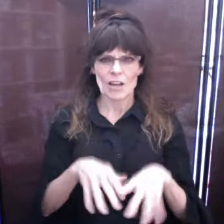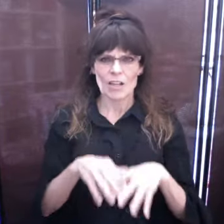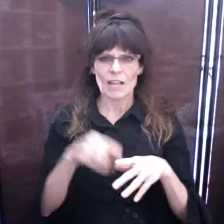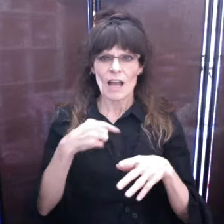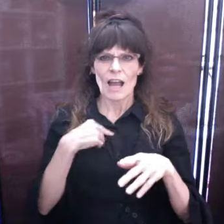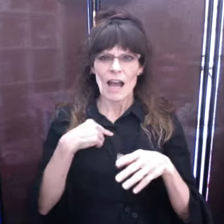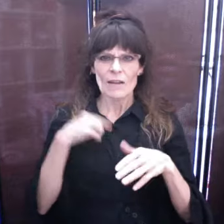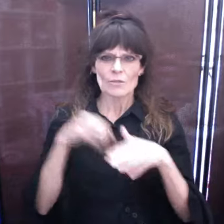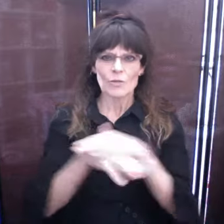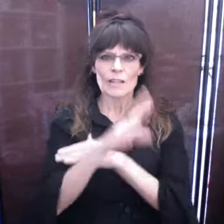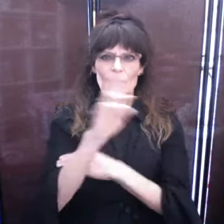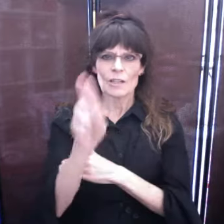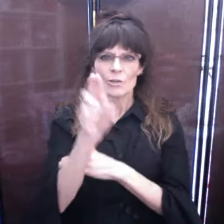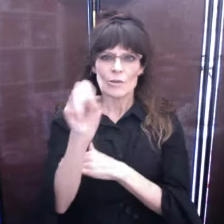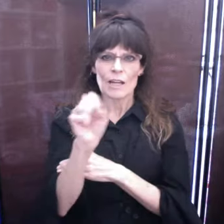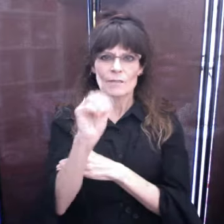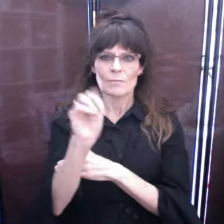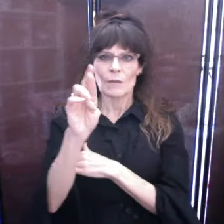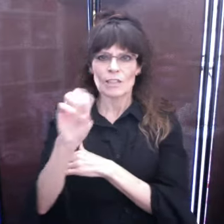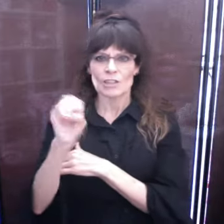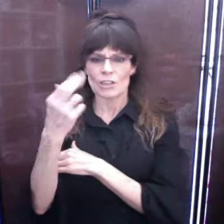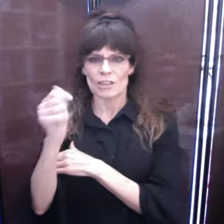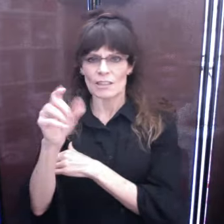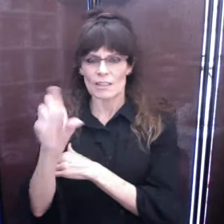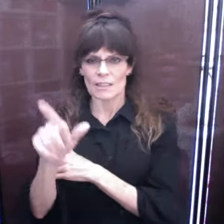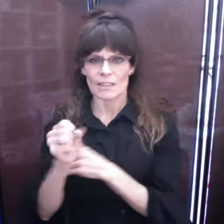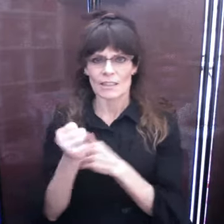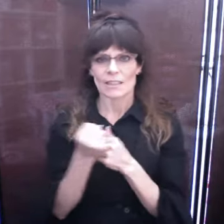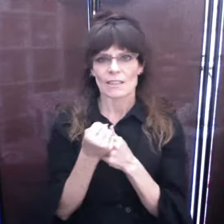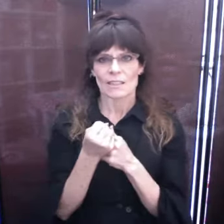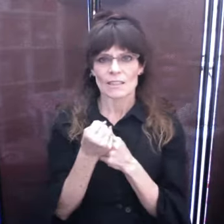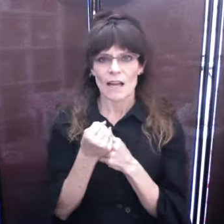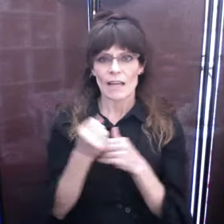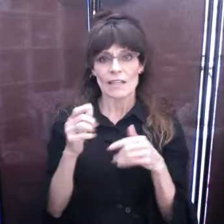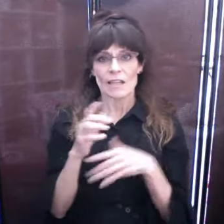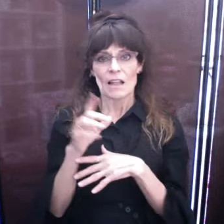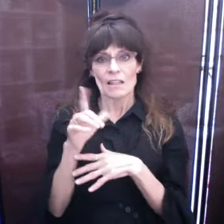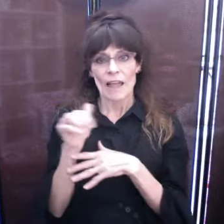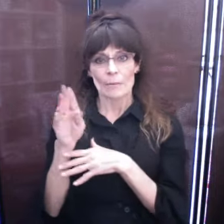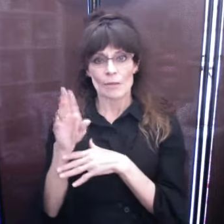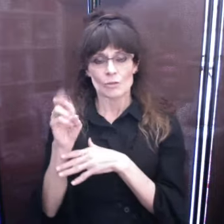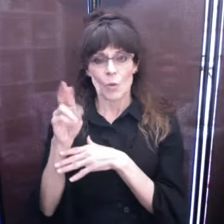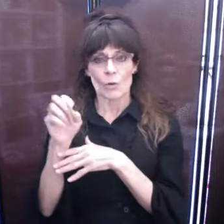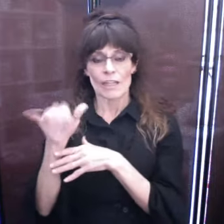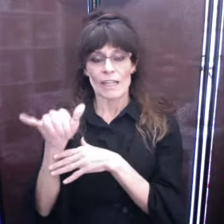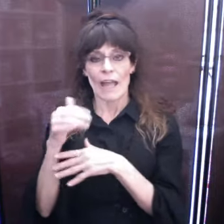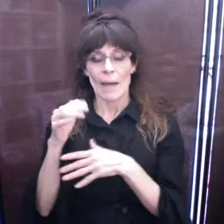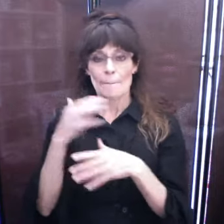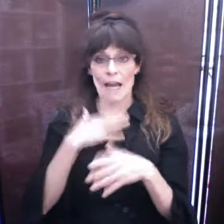U.S. Marshals, right, off a tip line. I had a laboratory in my house. I mean, I get that. Anyway, so I'm writing